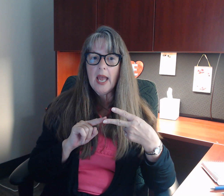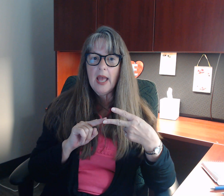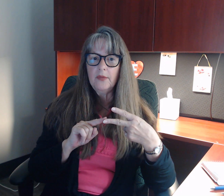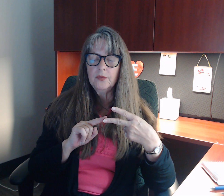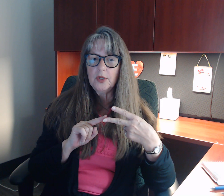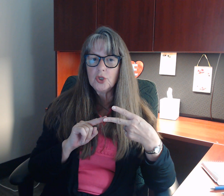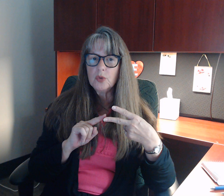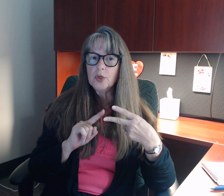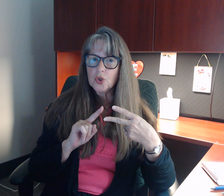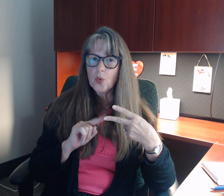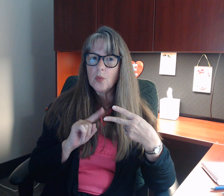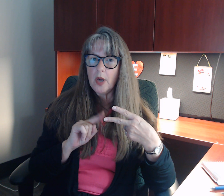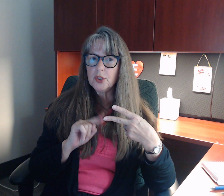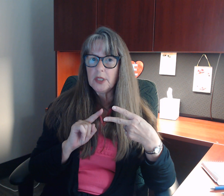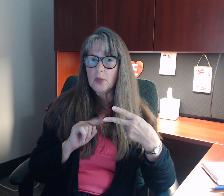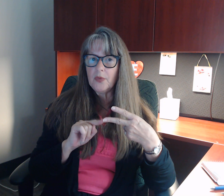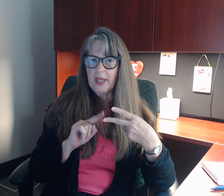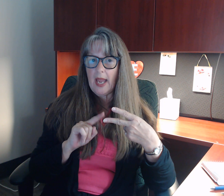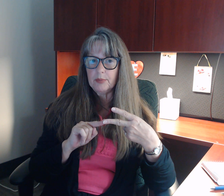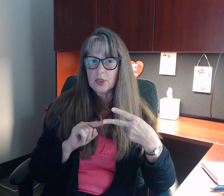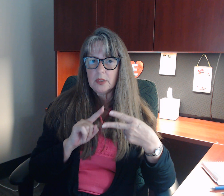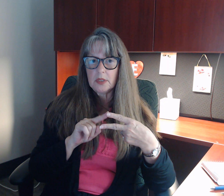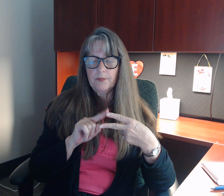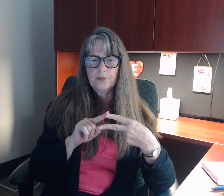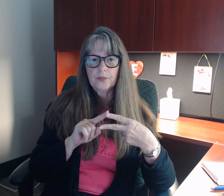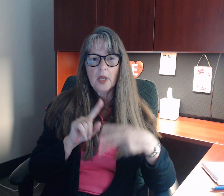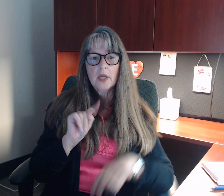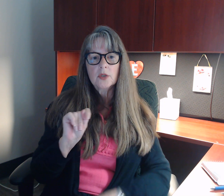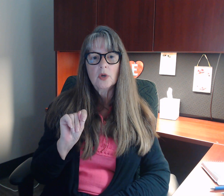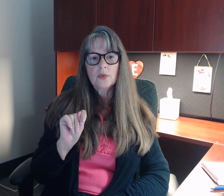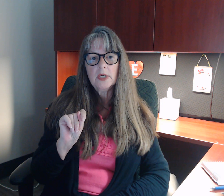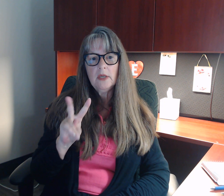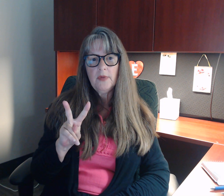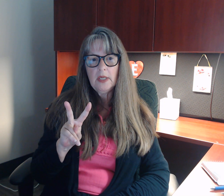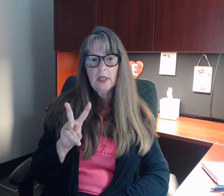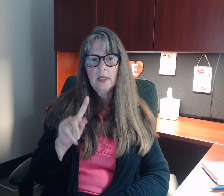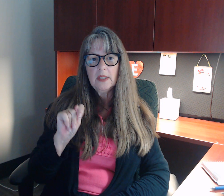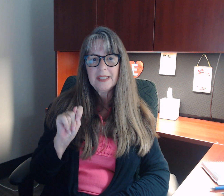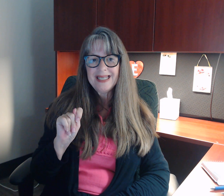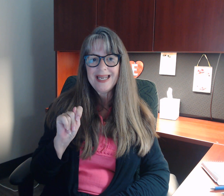And that you enjoy watching it with the captions. So, TV,